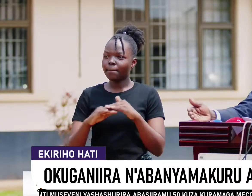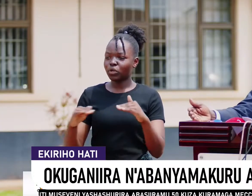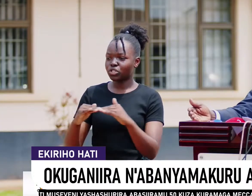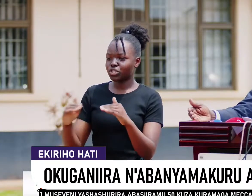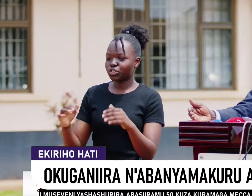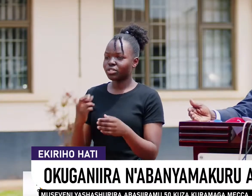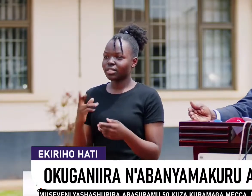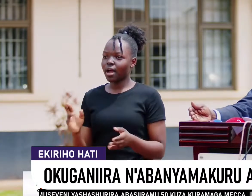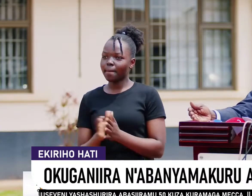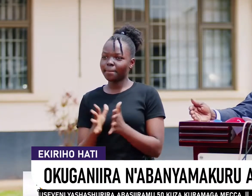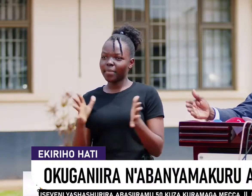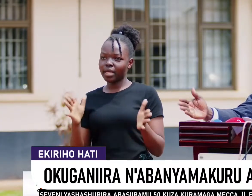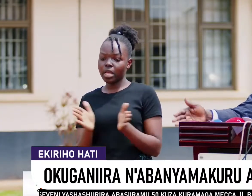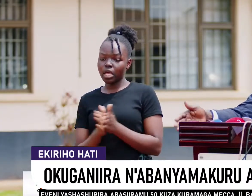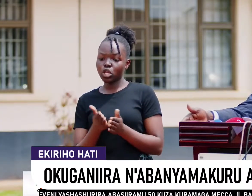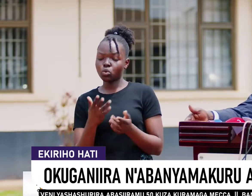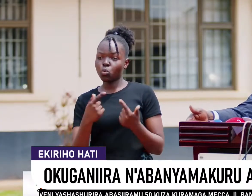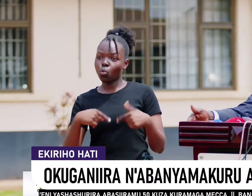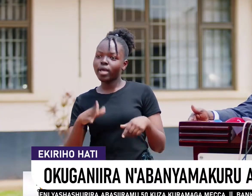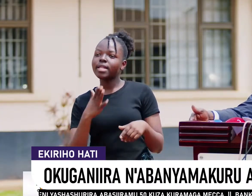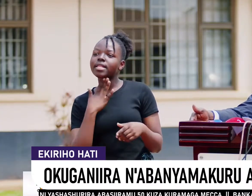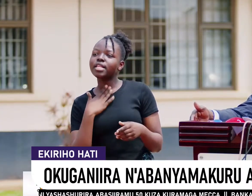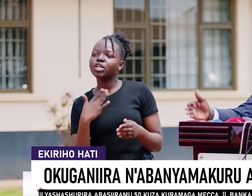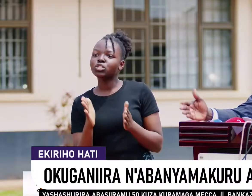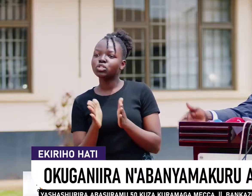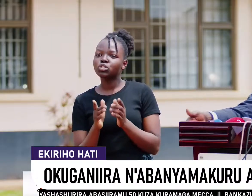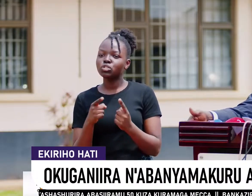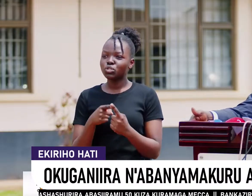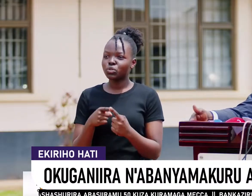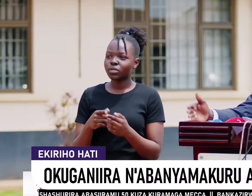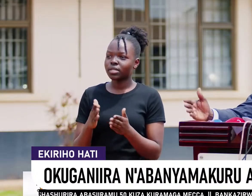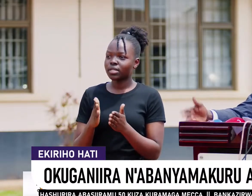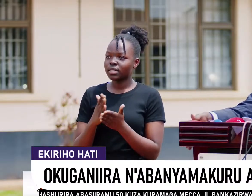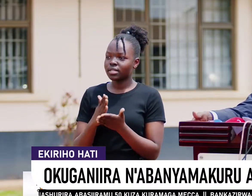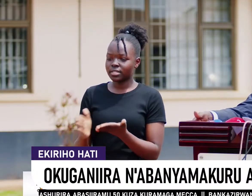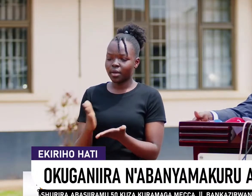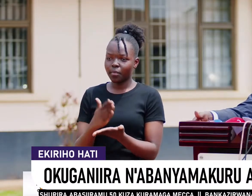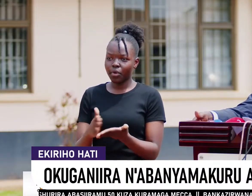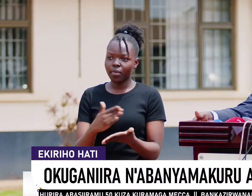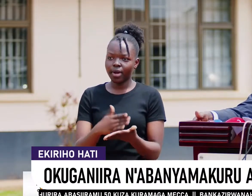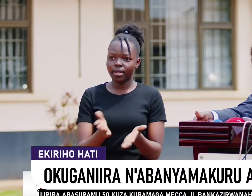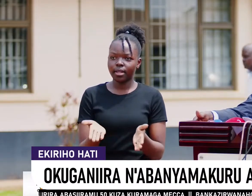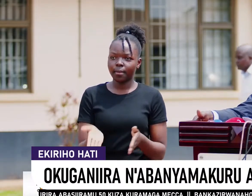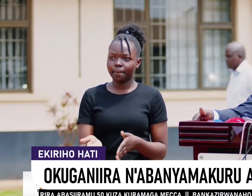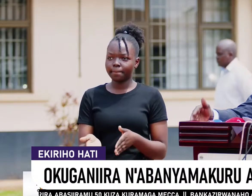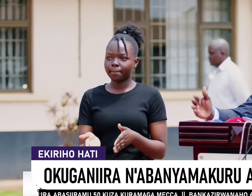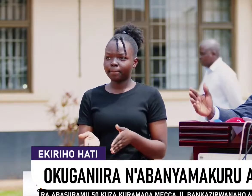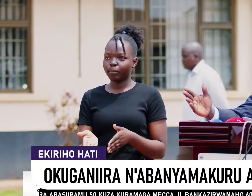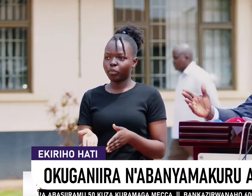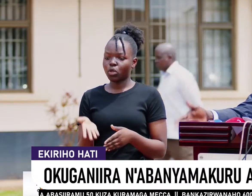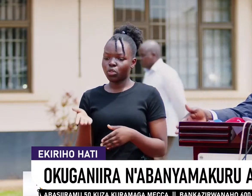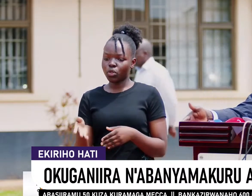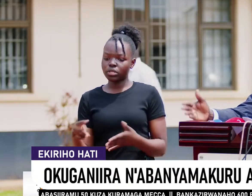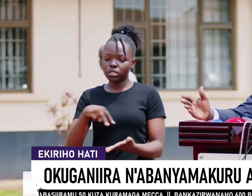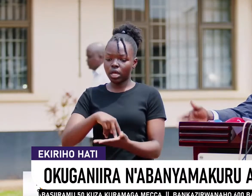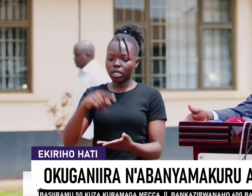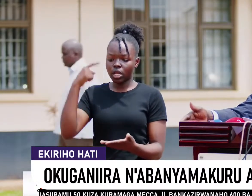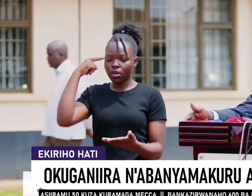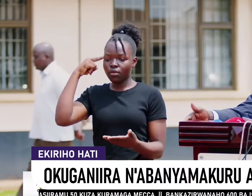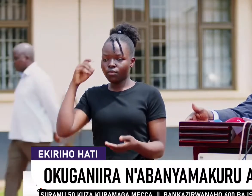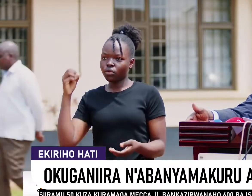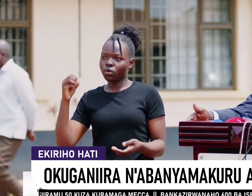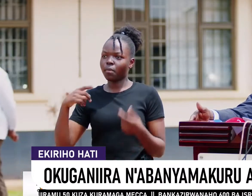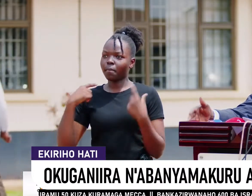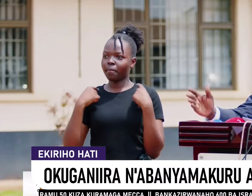okubyawulamu kubanga waliwo abagenda kwesimbawo ku bwa chairperson bwa district oba bwa meya bwa